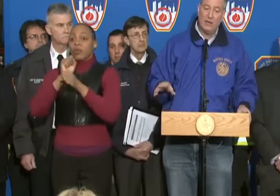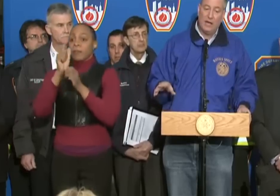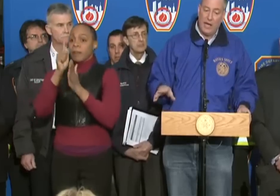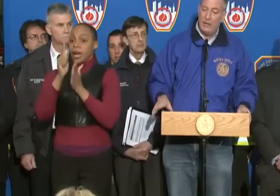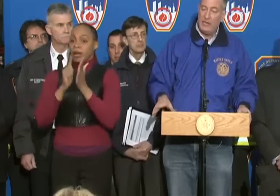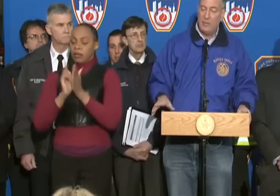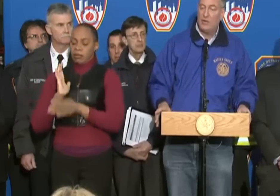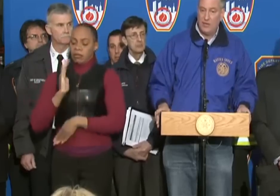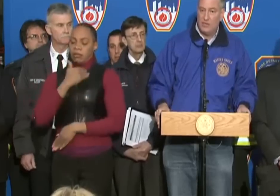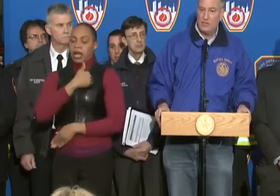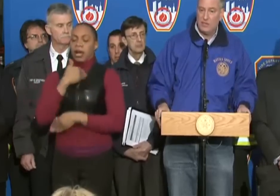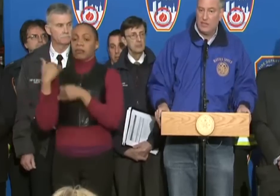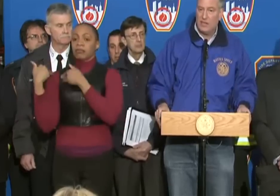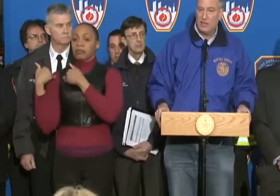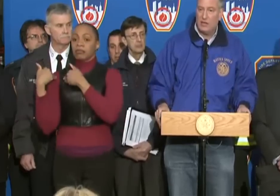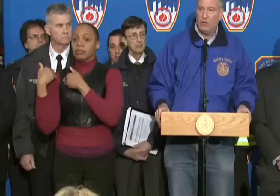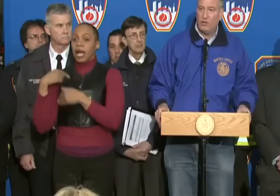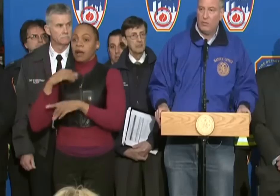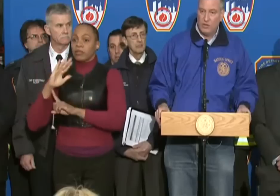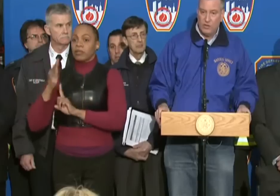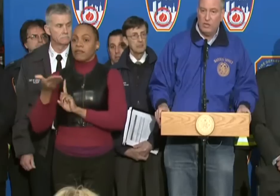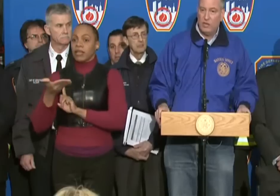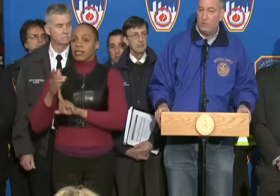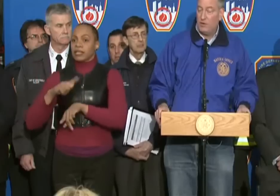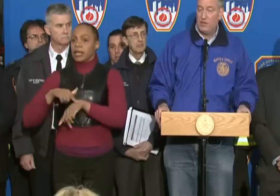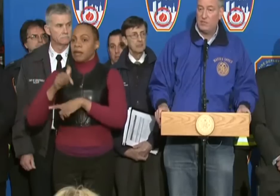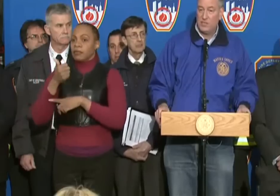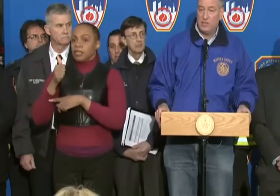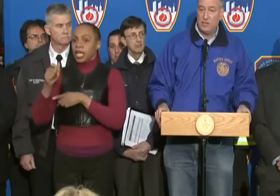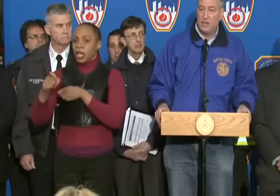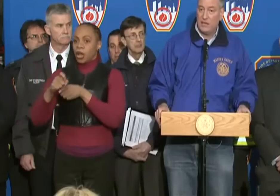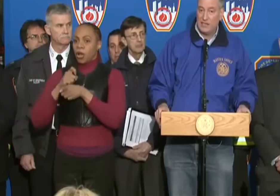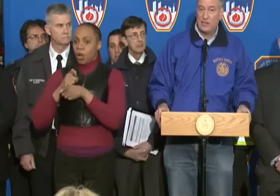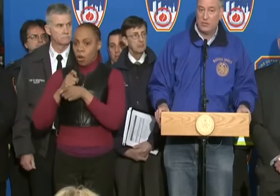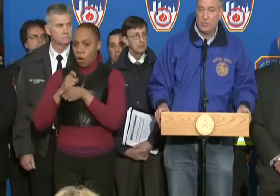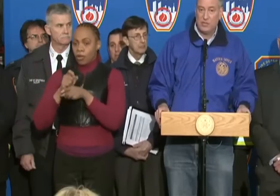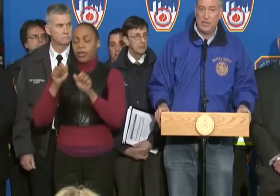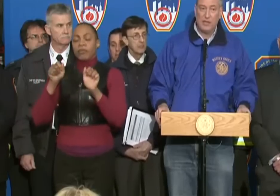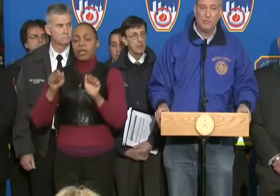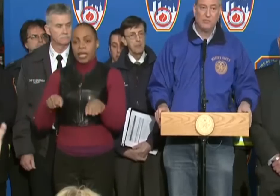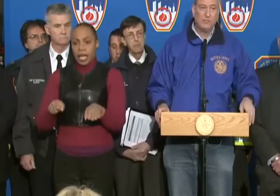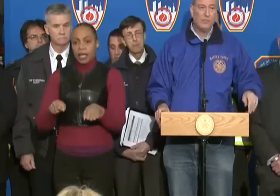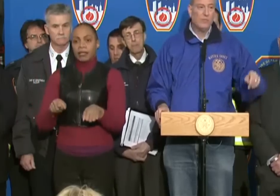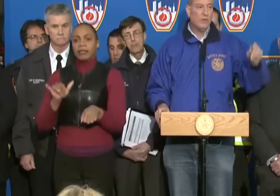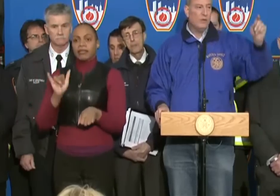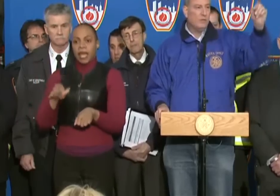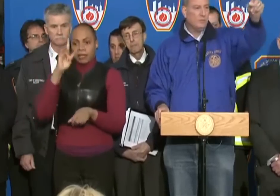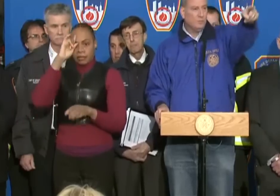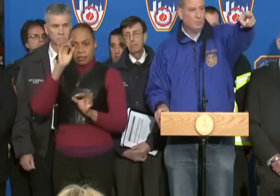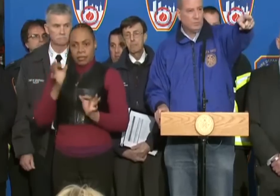And I became convinced on the 10 o'clock call that we could, and from everything I'm seeing today, that's actually what's playing out.